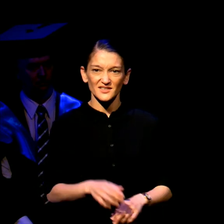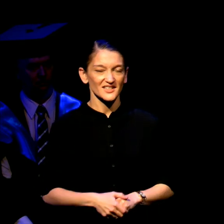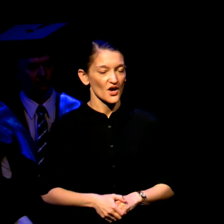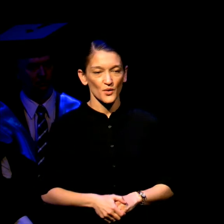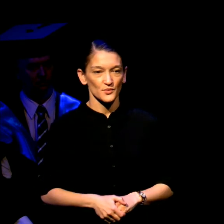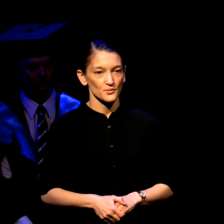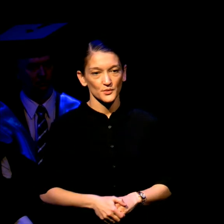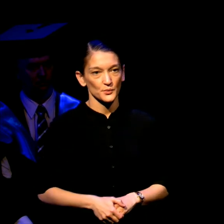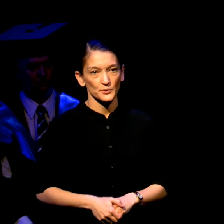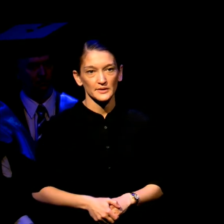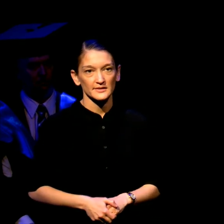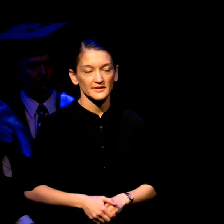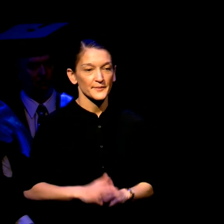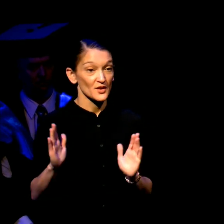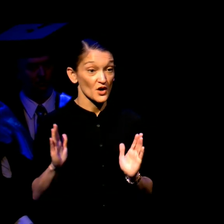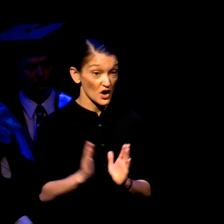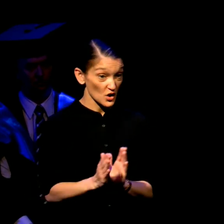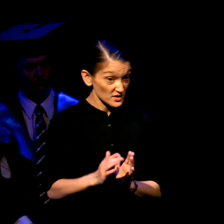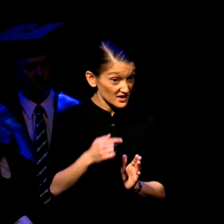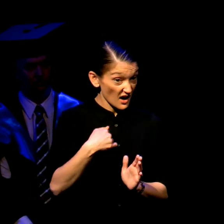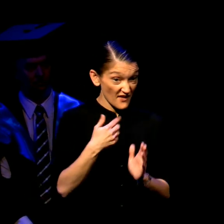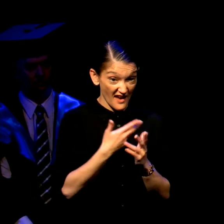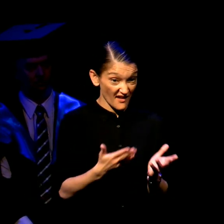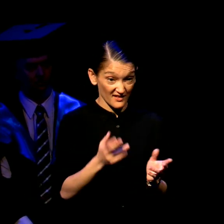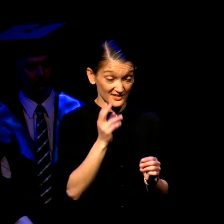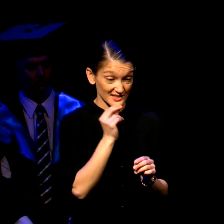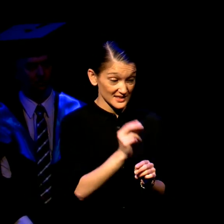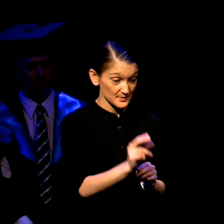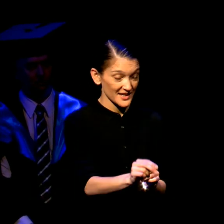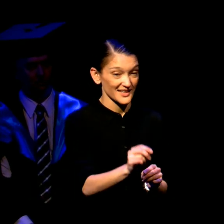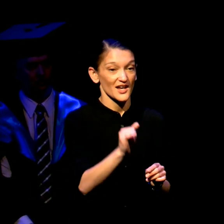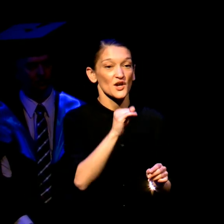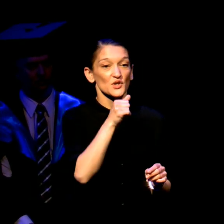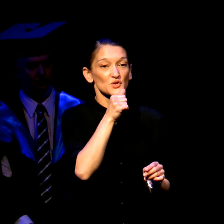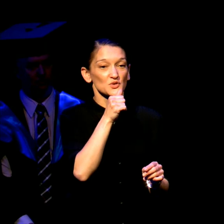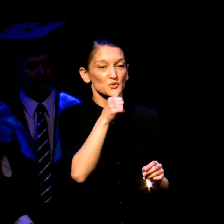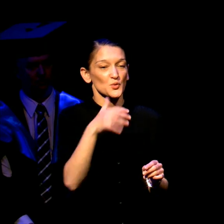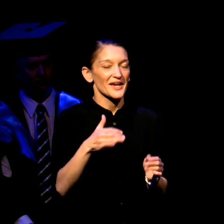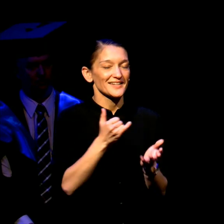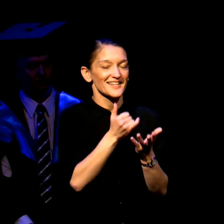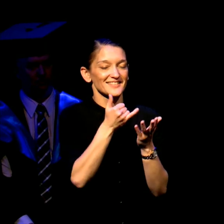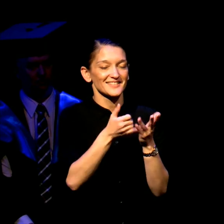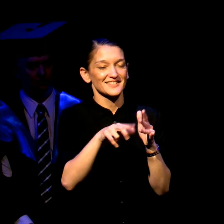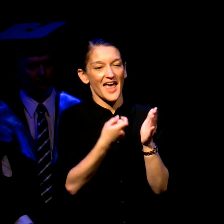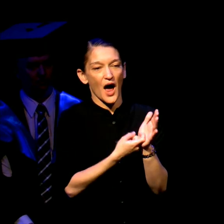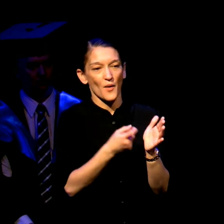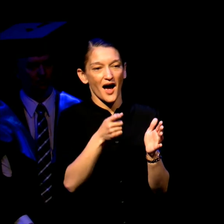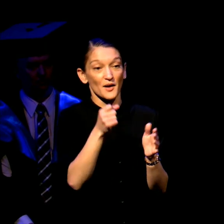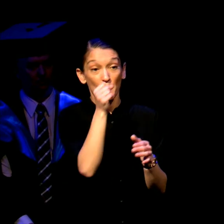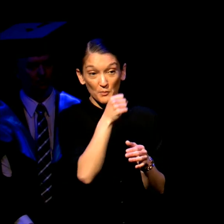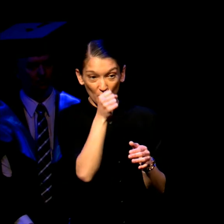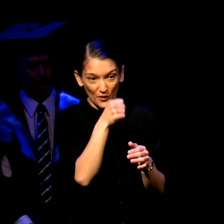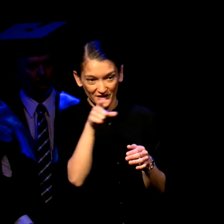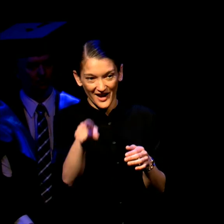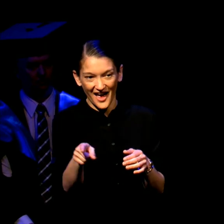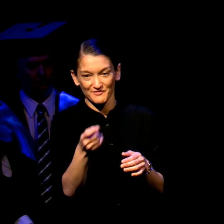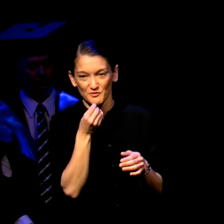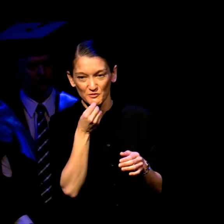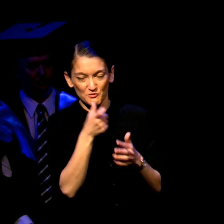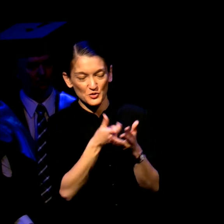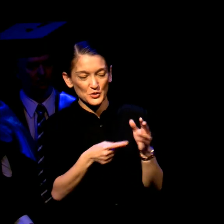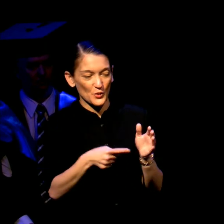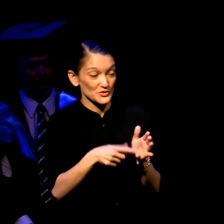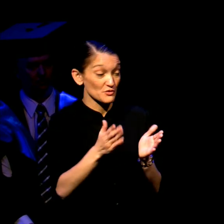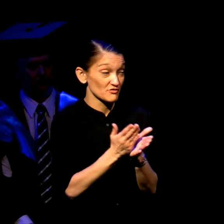I didn't. The closest I'd ever been was having sweet and sour pork at the Westfield food court. So I'd got myself in quite a